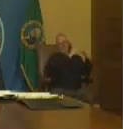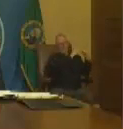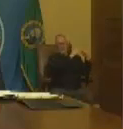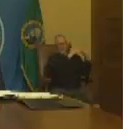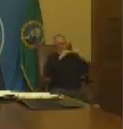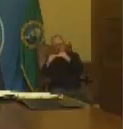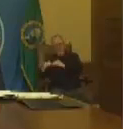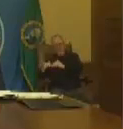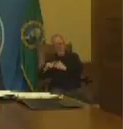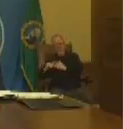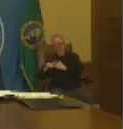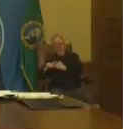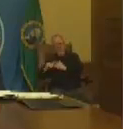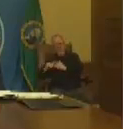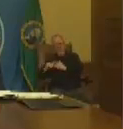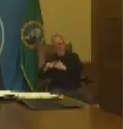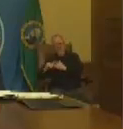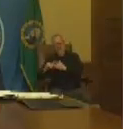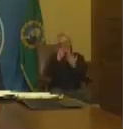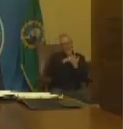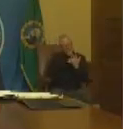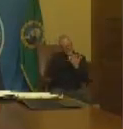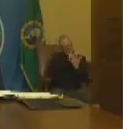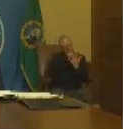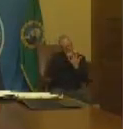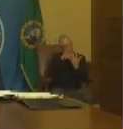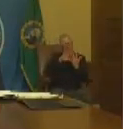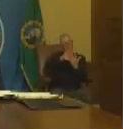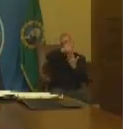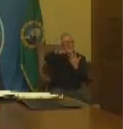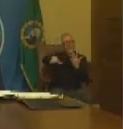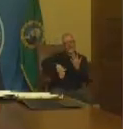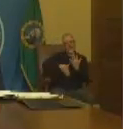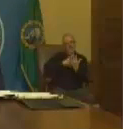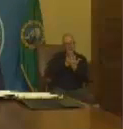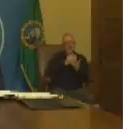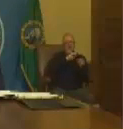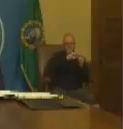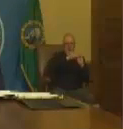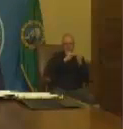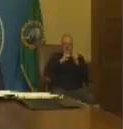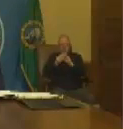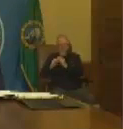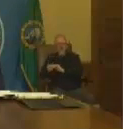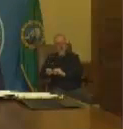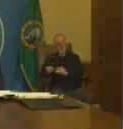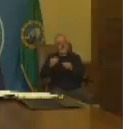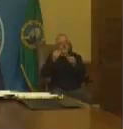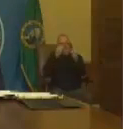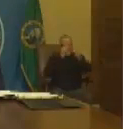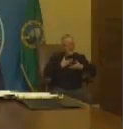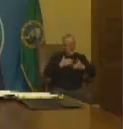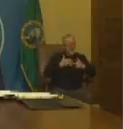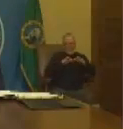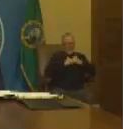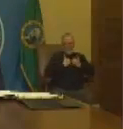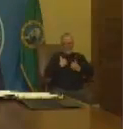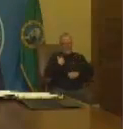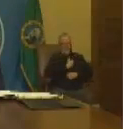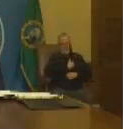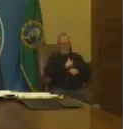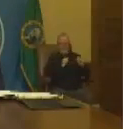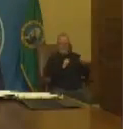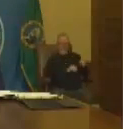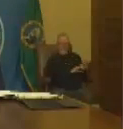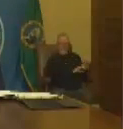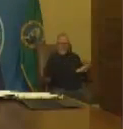the central question of when we can reopen our business in a way that doesn't dramatically increase fatalities in our